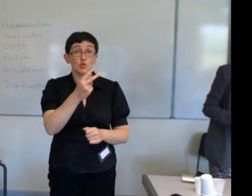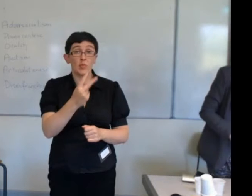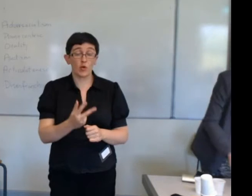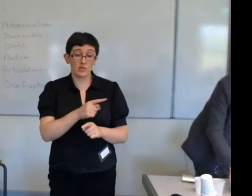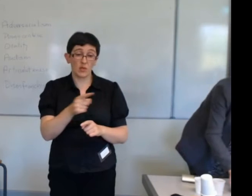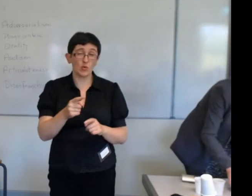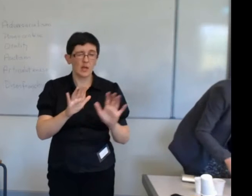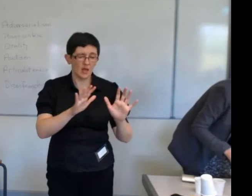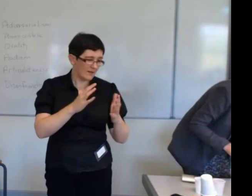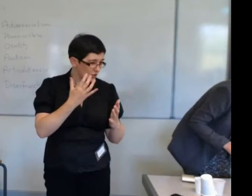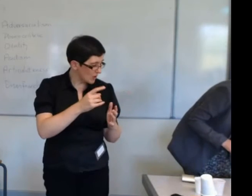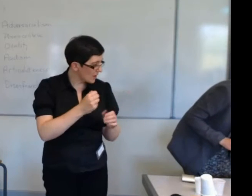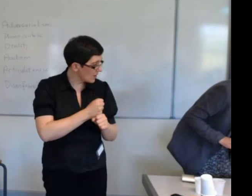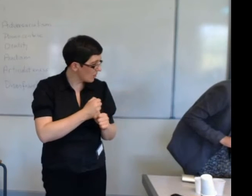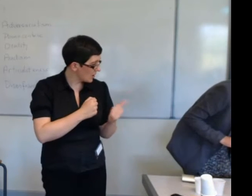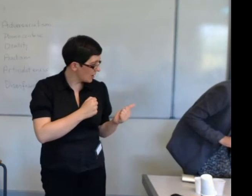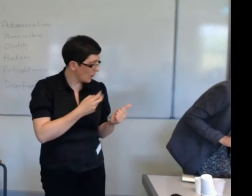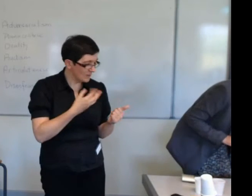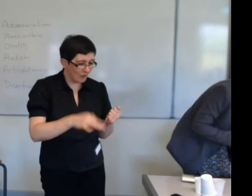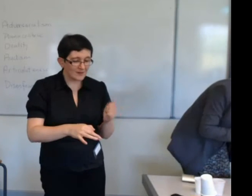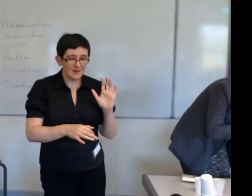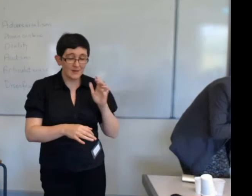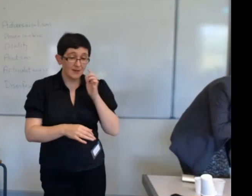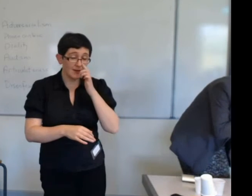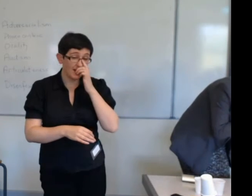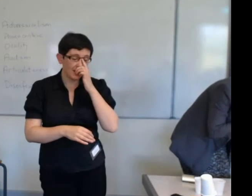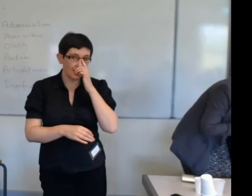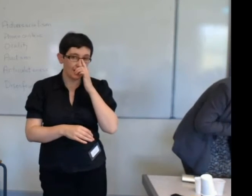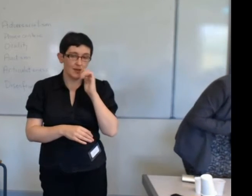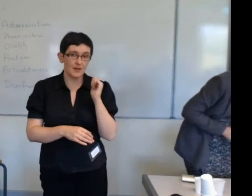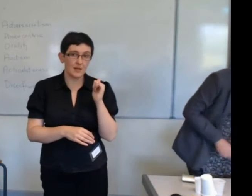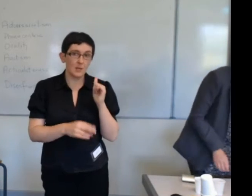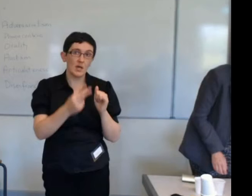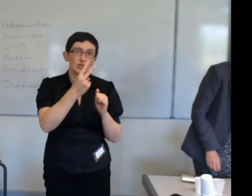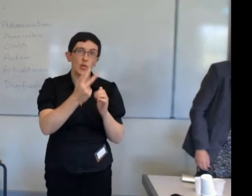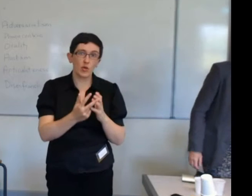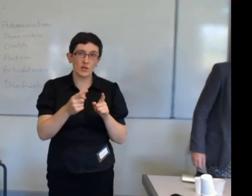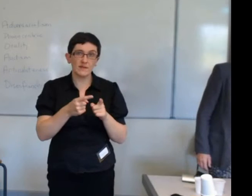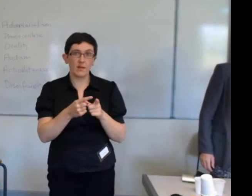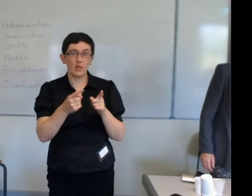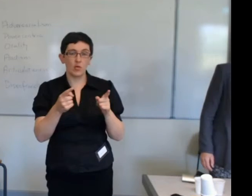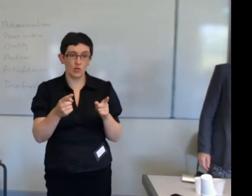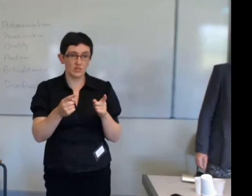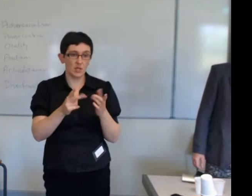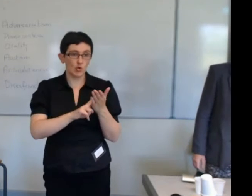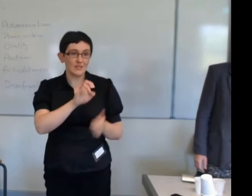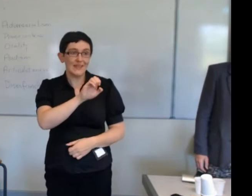have to check this because I'll get these figures wrong, but about two-thirds of the caller used an EU language and the